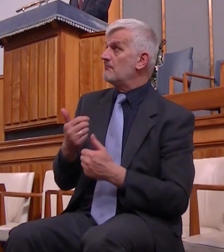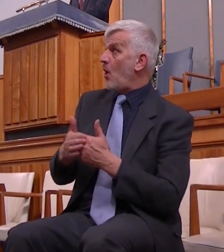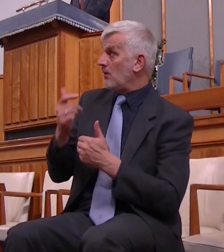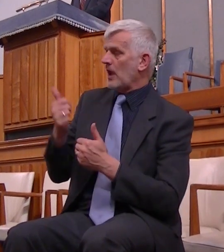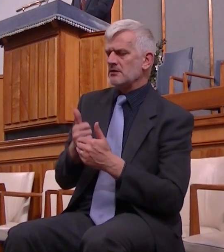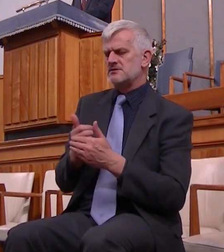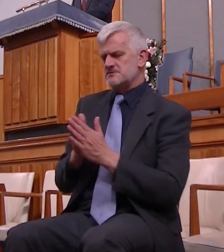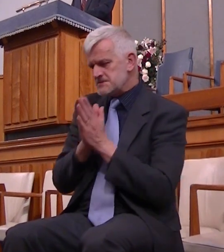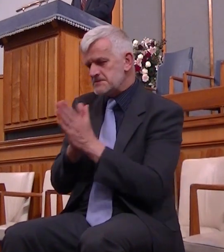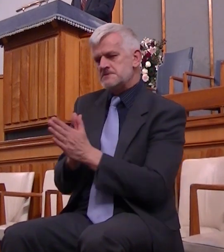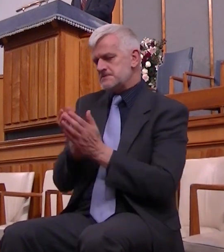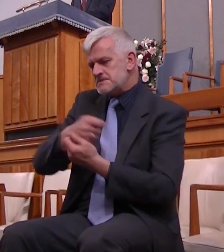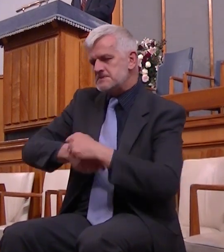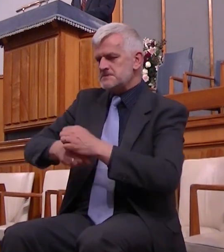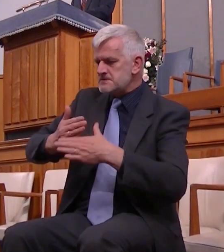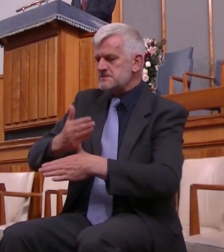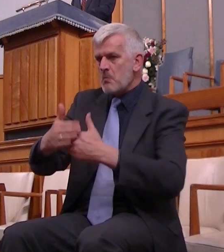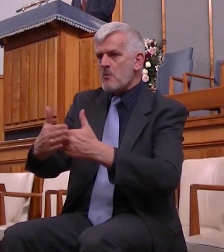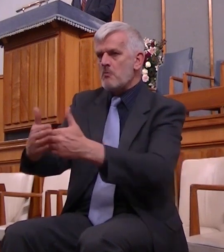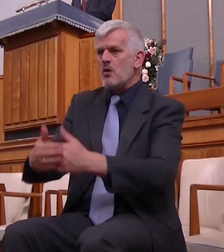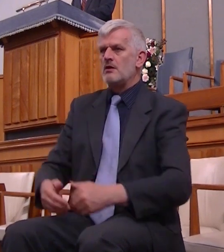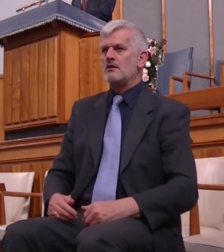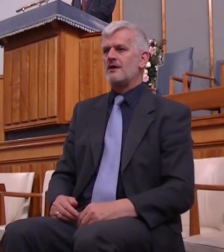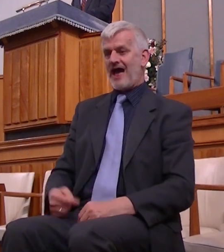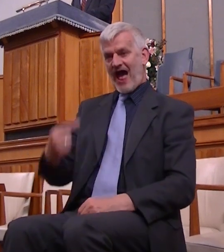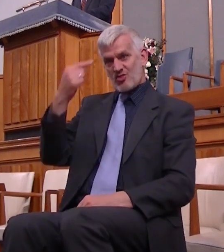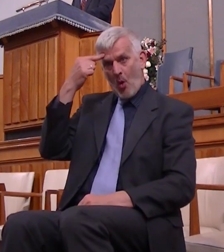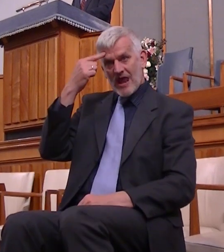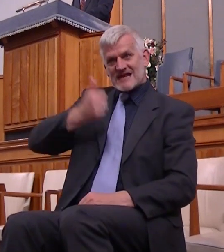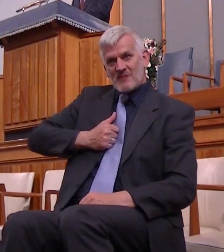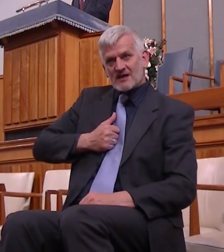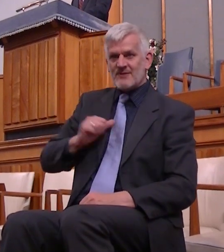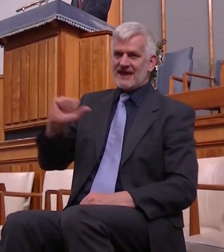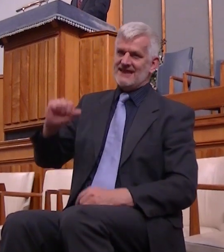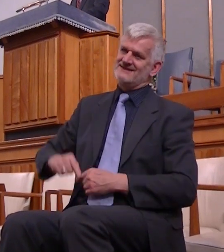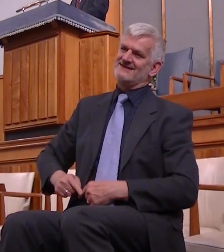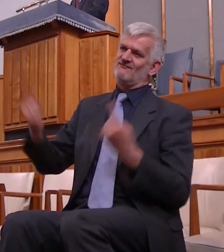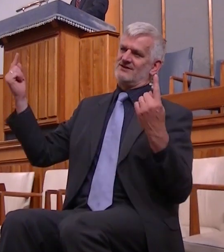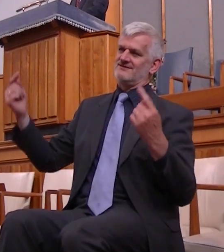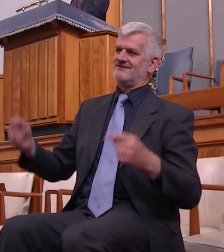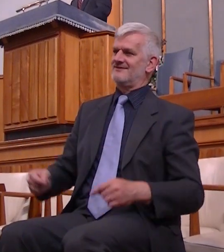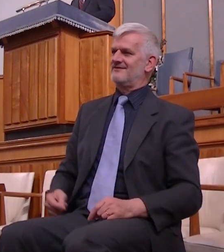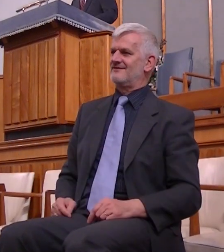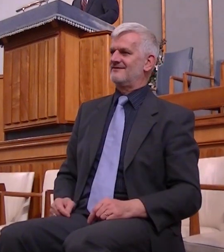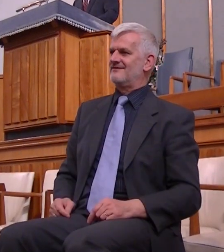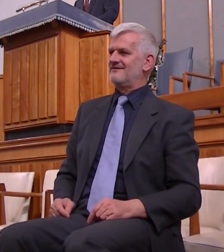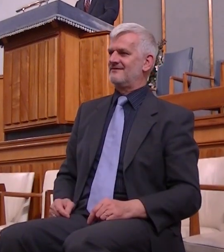great surprise to find that God views things very differently, that his knowledge is altogether